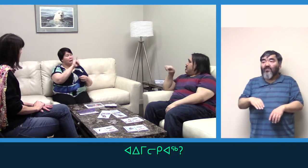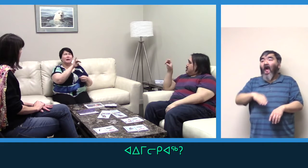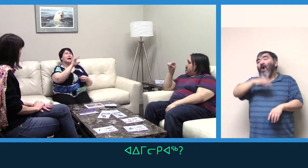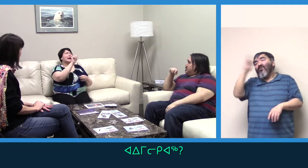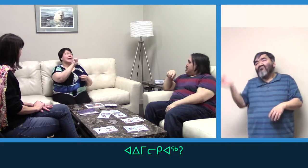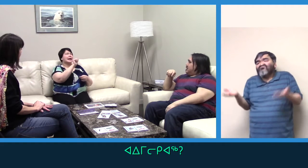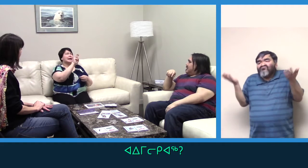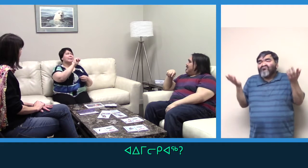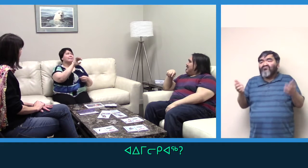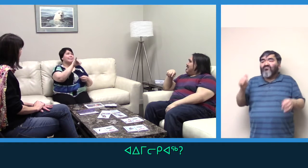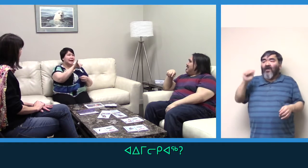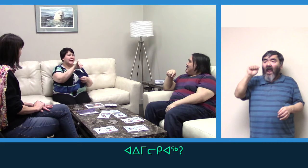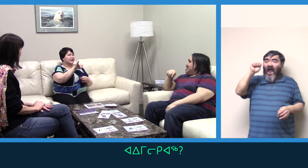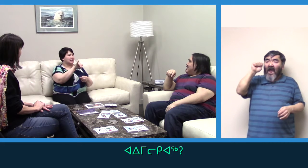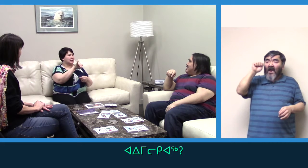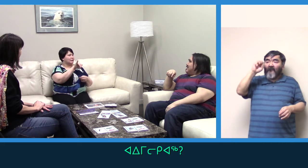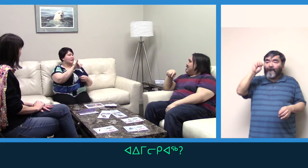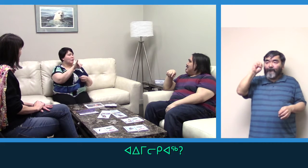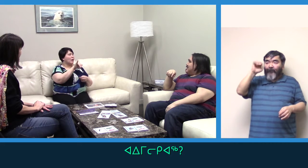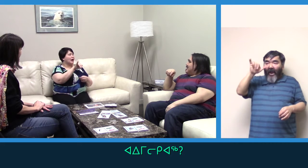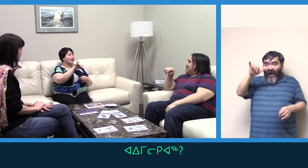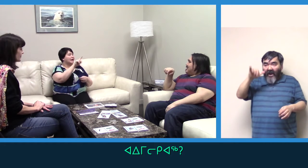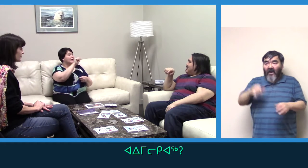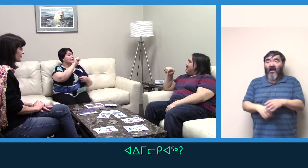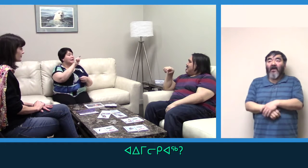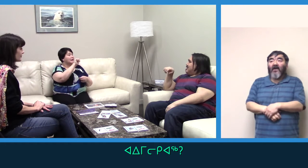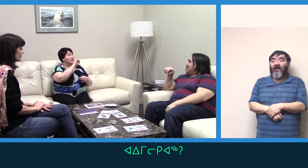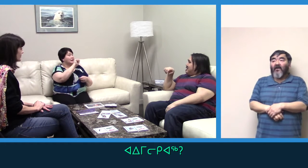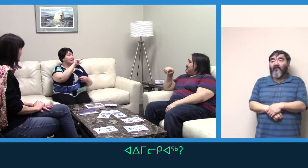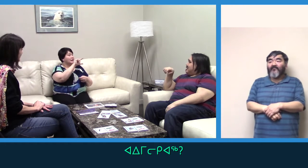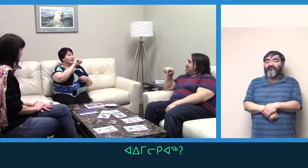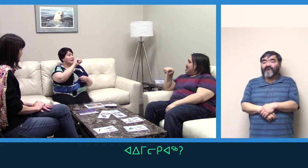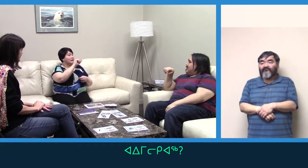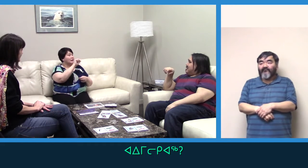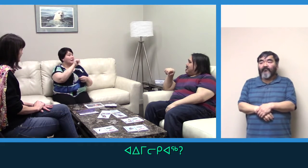Amy. Or Amy with a Y.